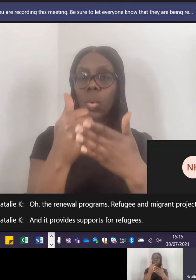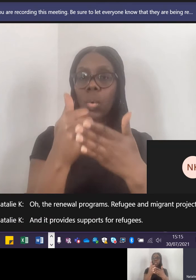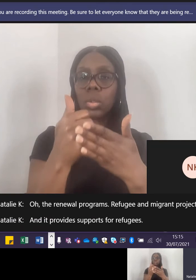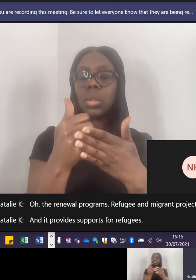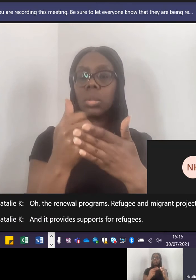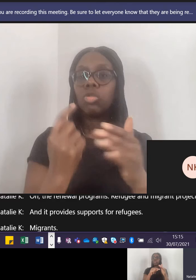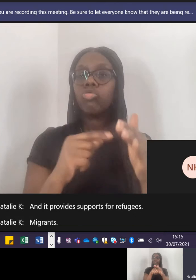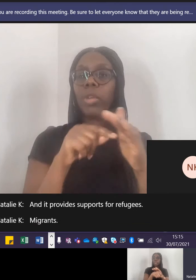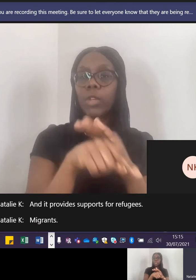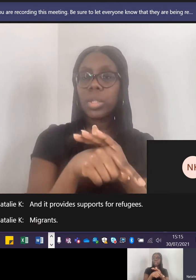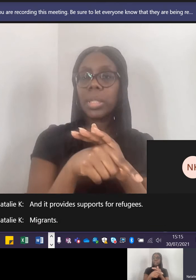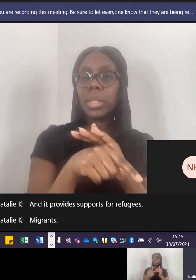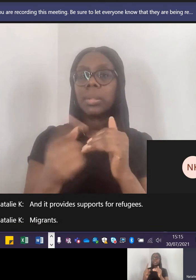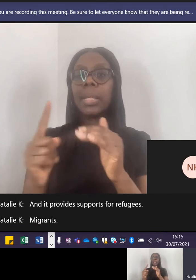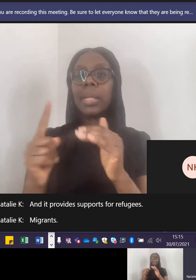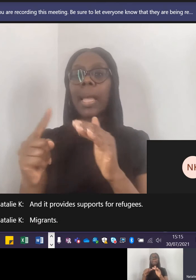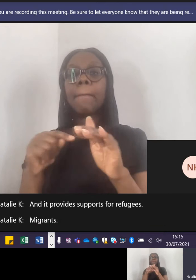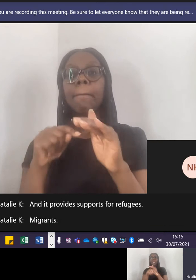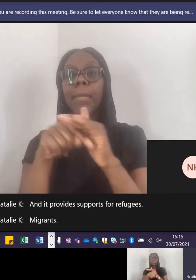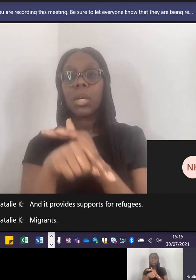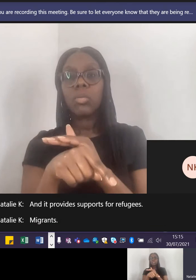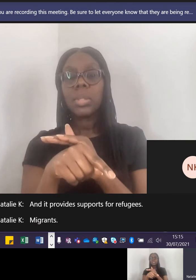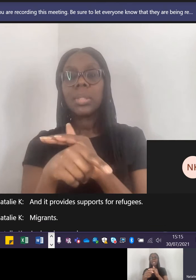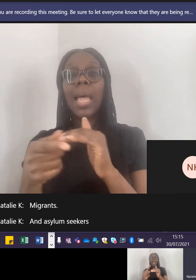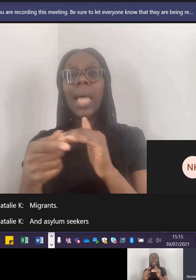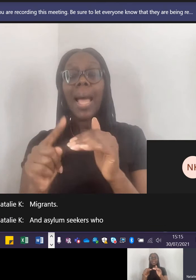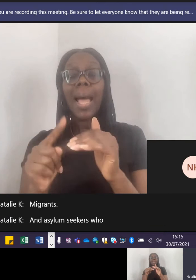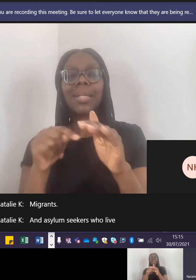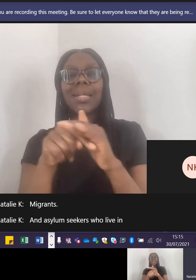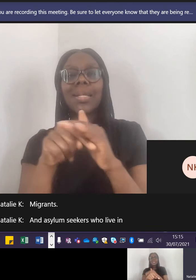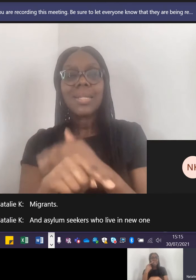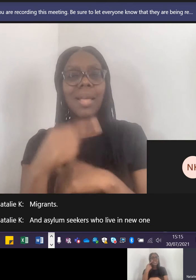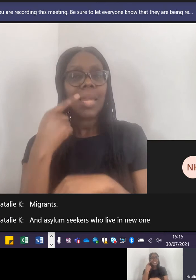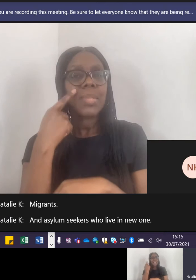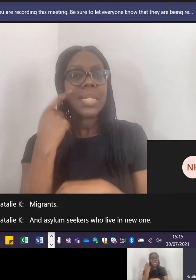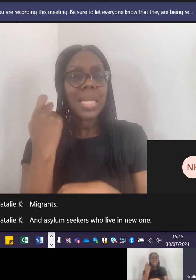migrants, and asylum seekers who live in Newham